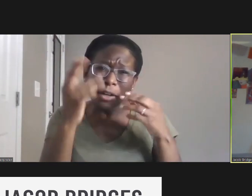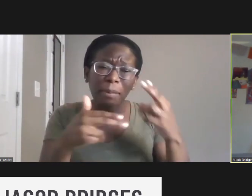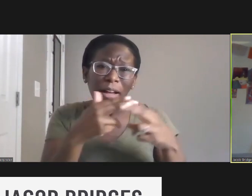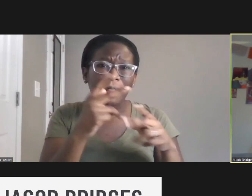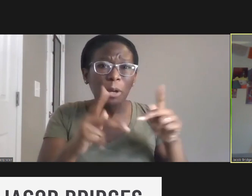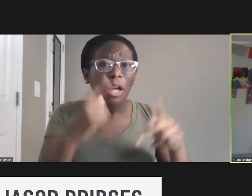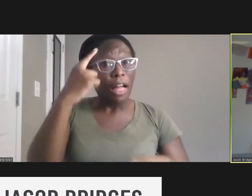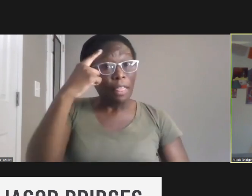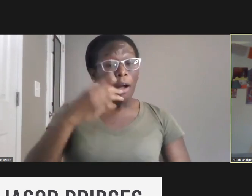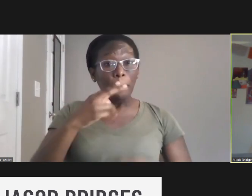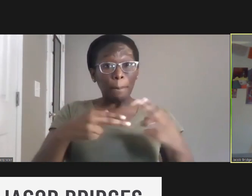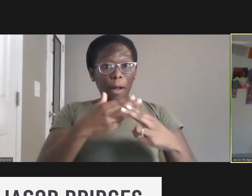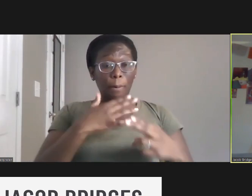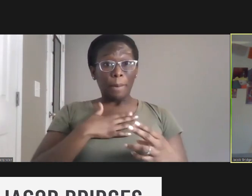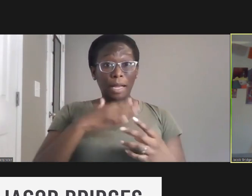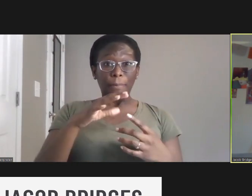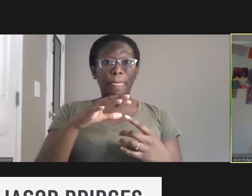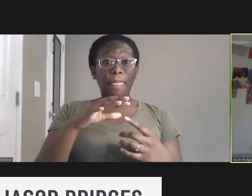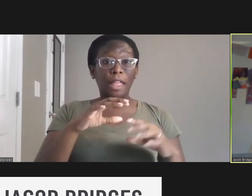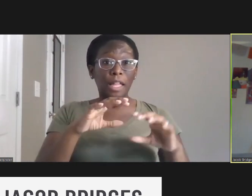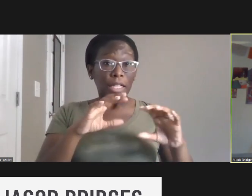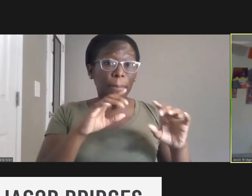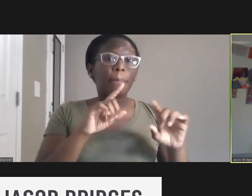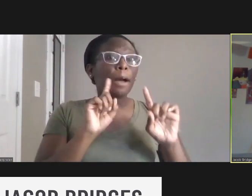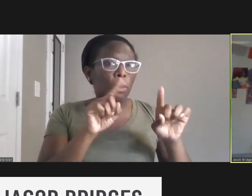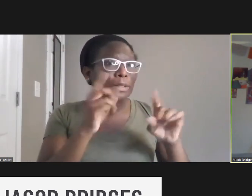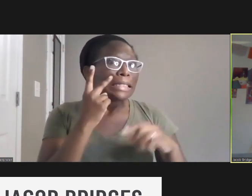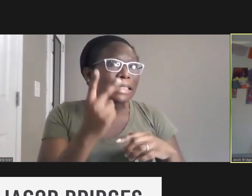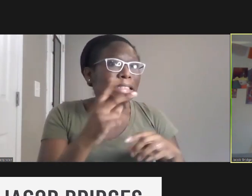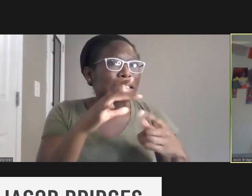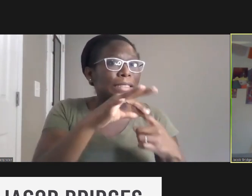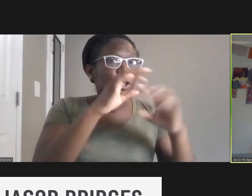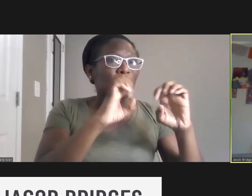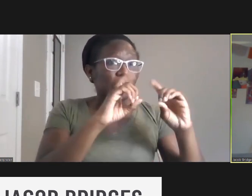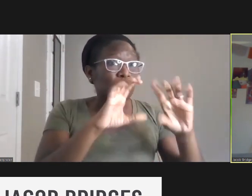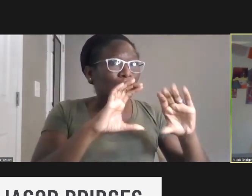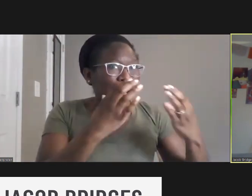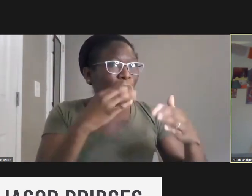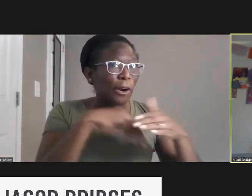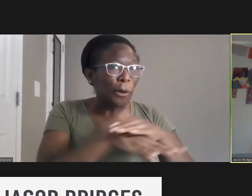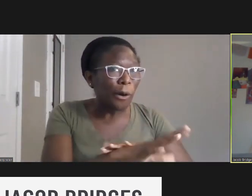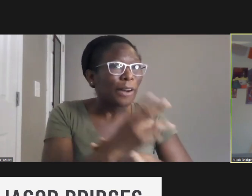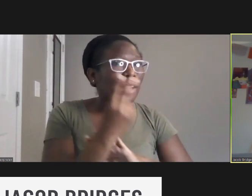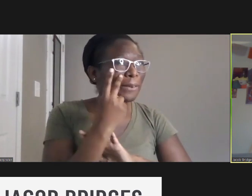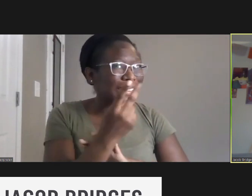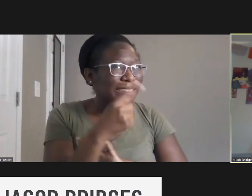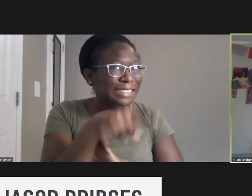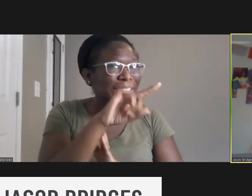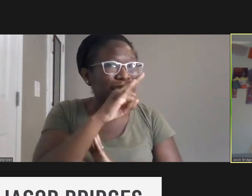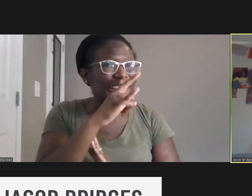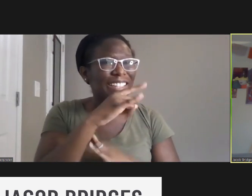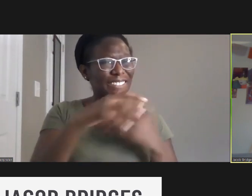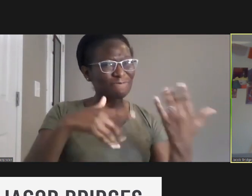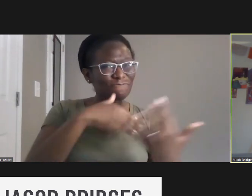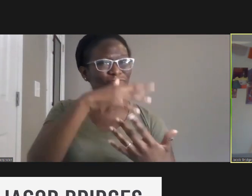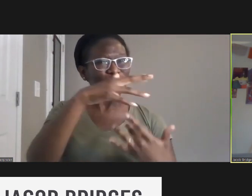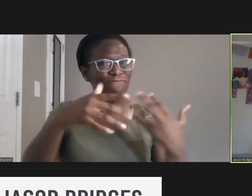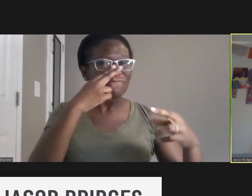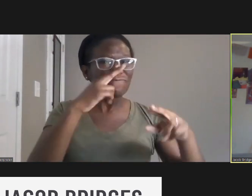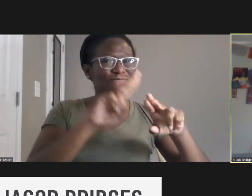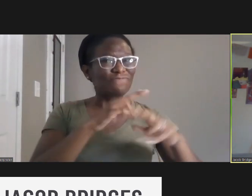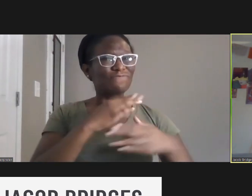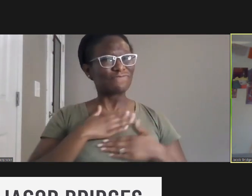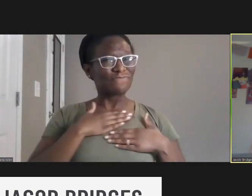walk in and see all the kids and would have fun with them. I realized that I was connected to the work